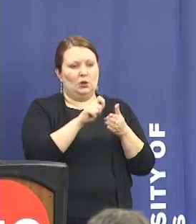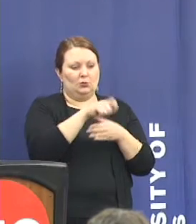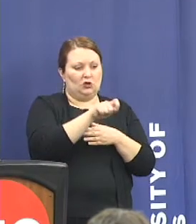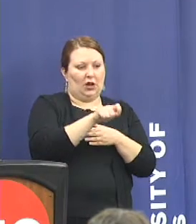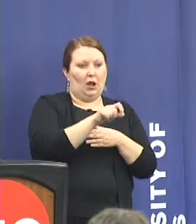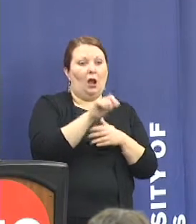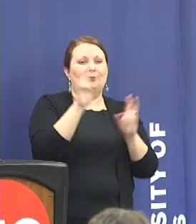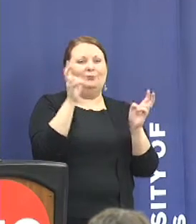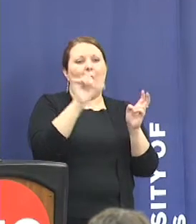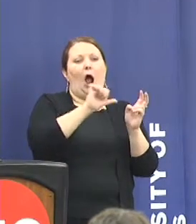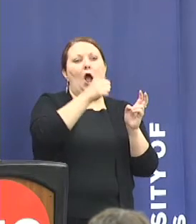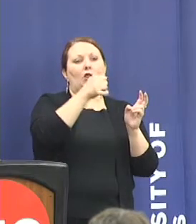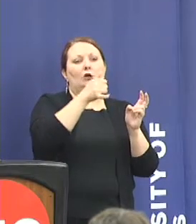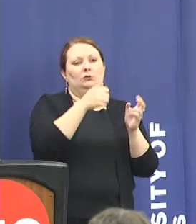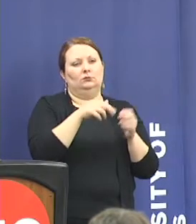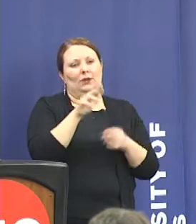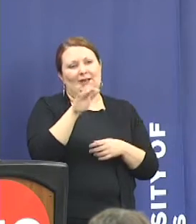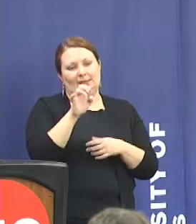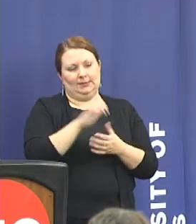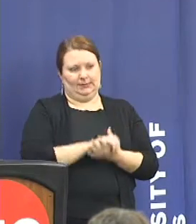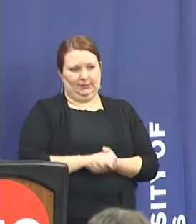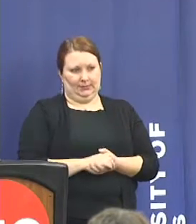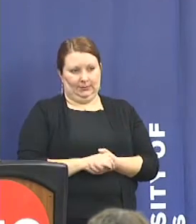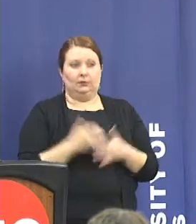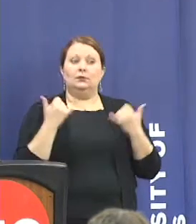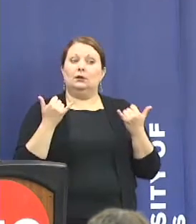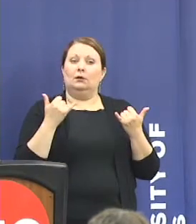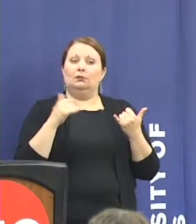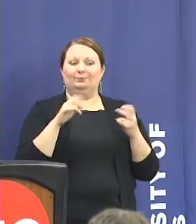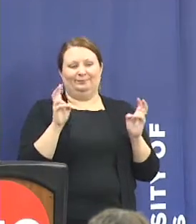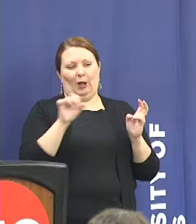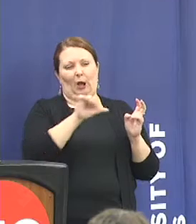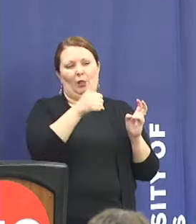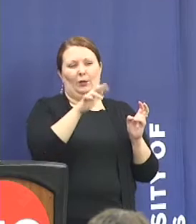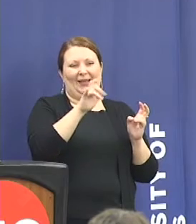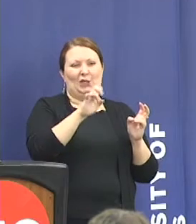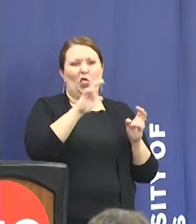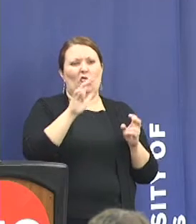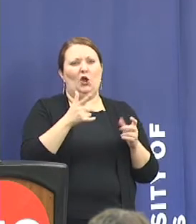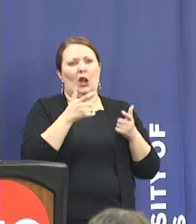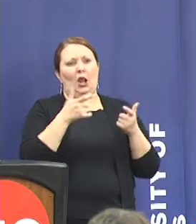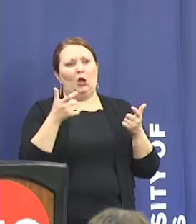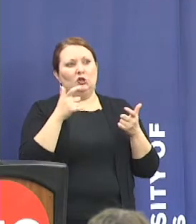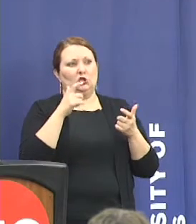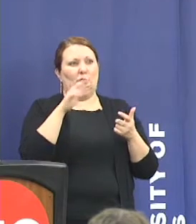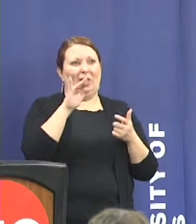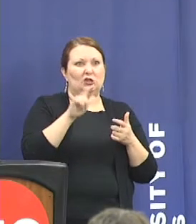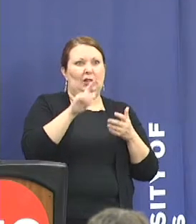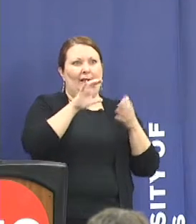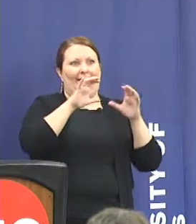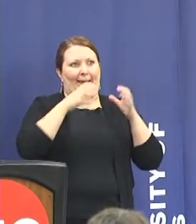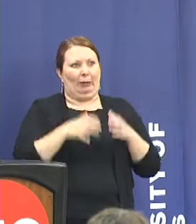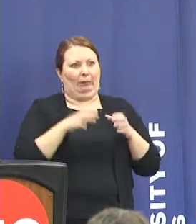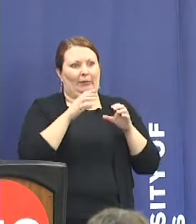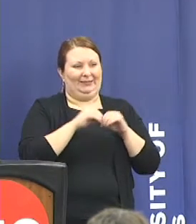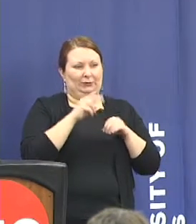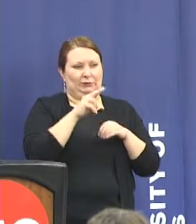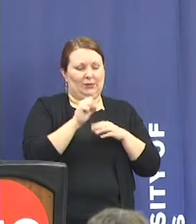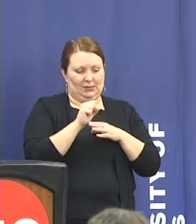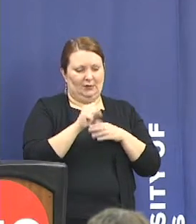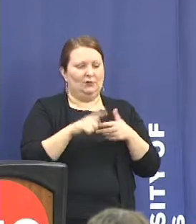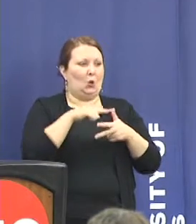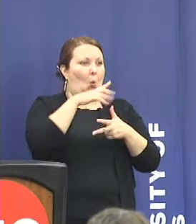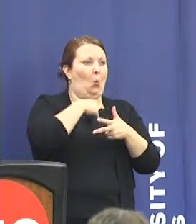mark the other race, right? So that right now, other race is like the third largest racial category in the US